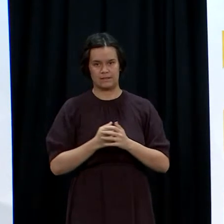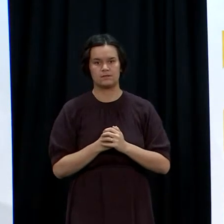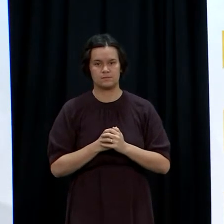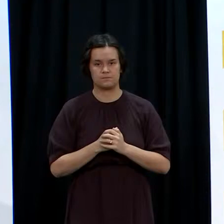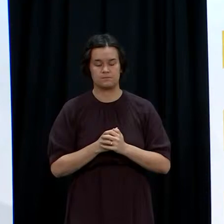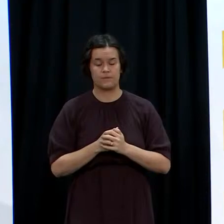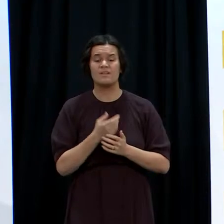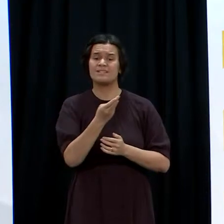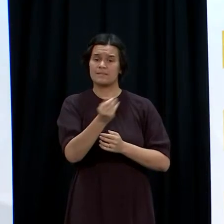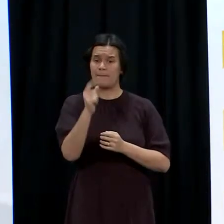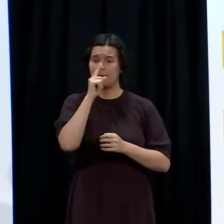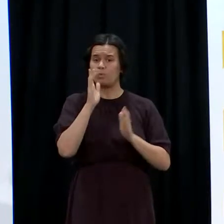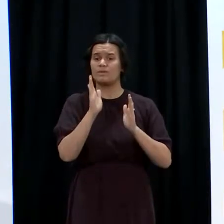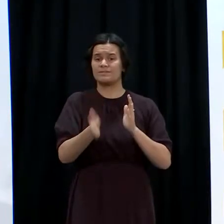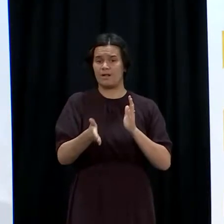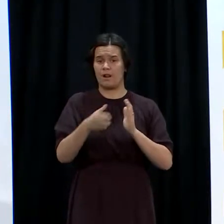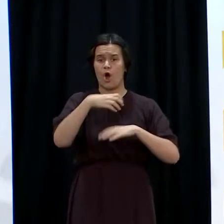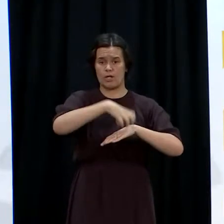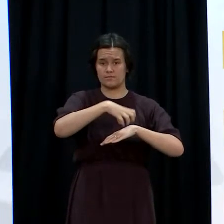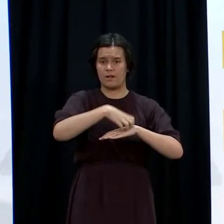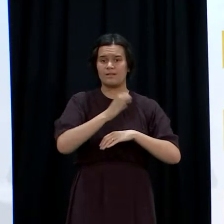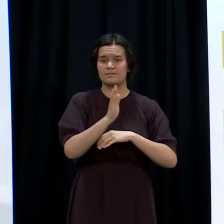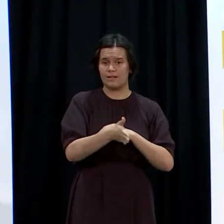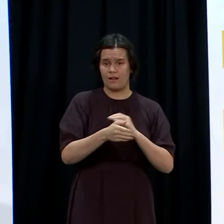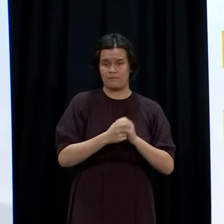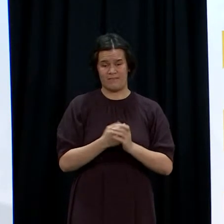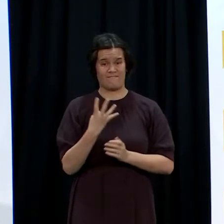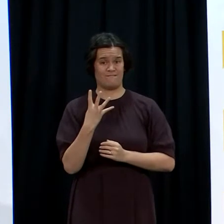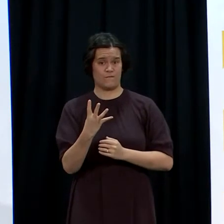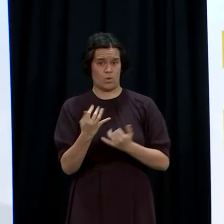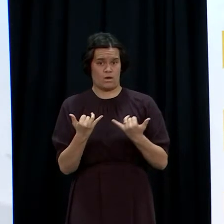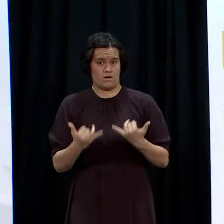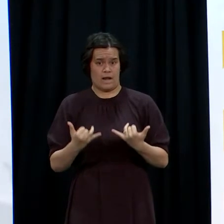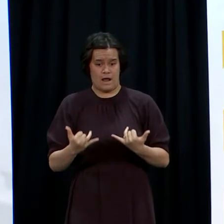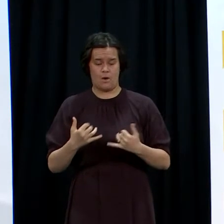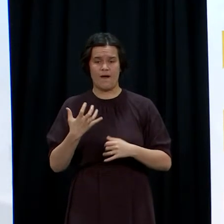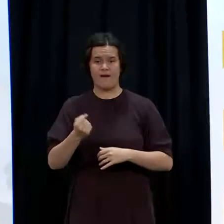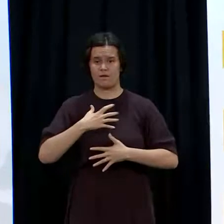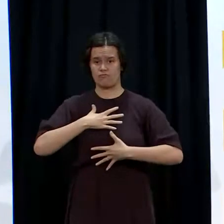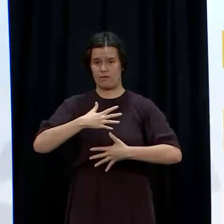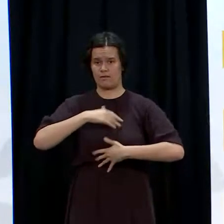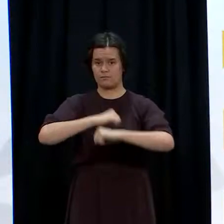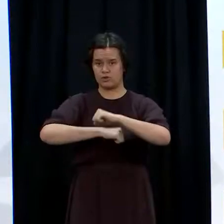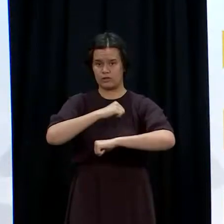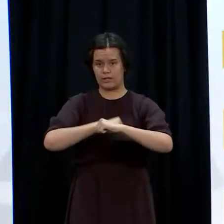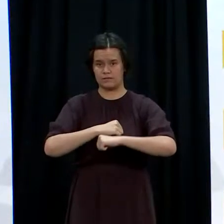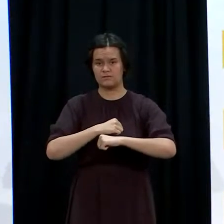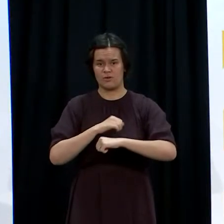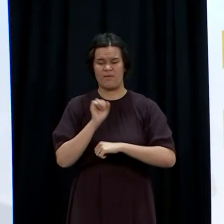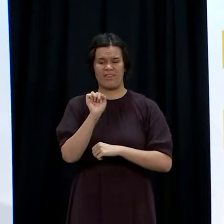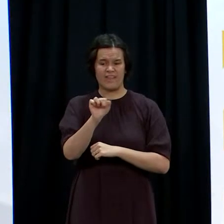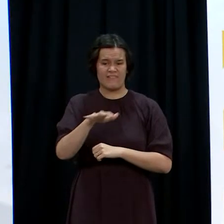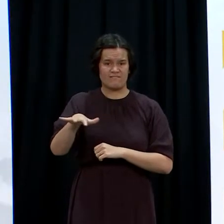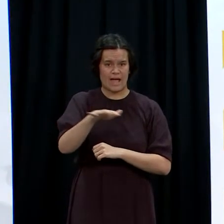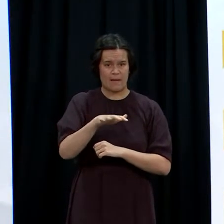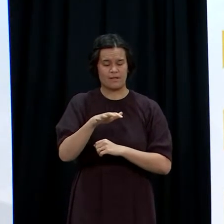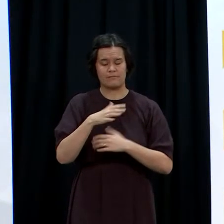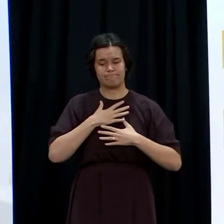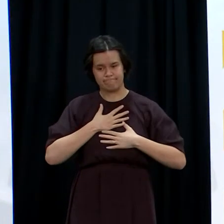moment. Our thoughts remain with anyone who's in hospital and their whānau at this time. On testing, yesterday there were